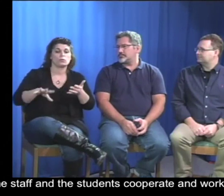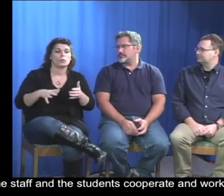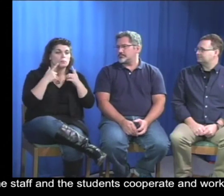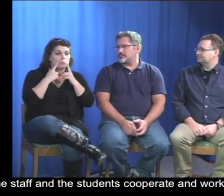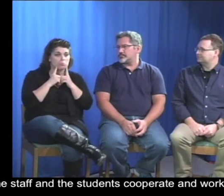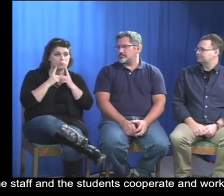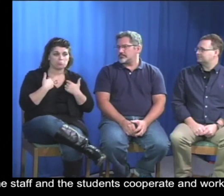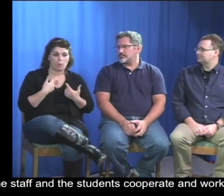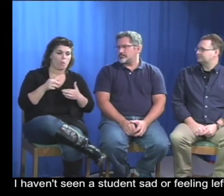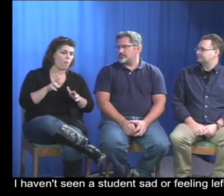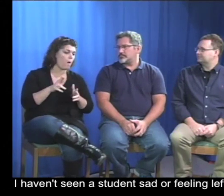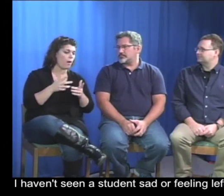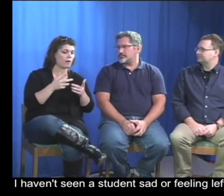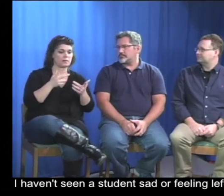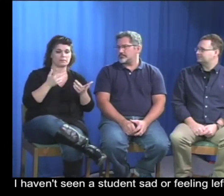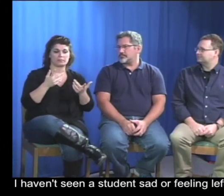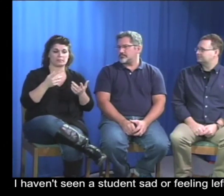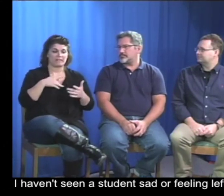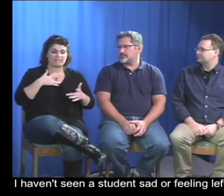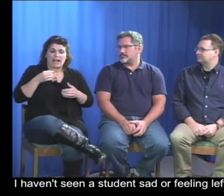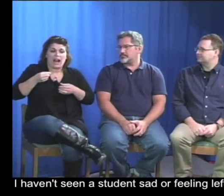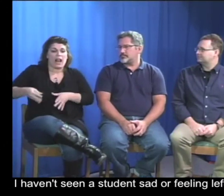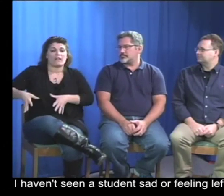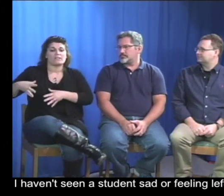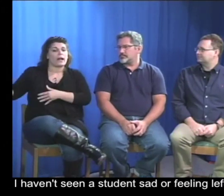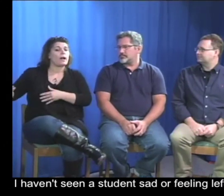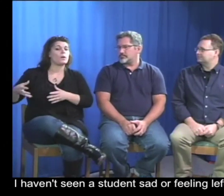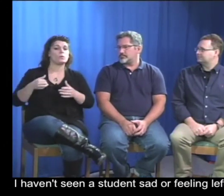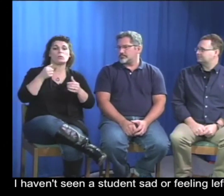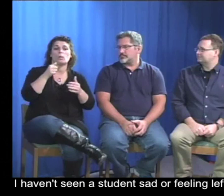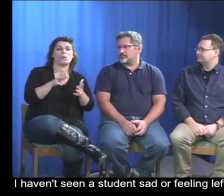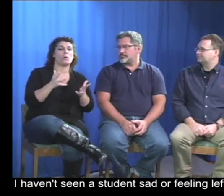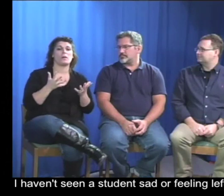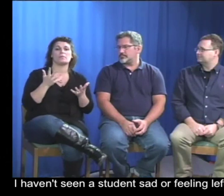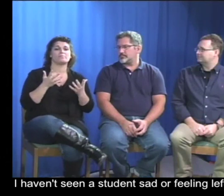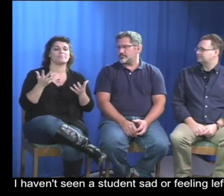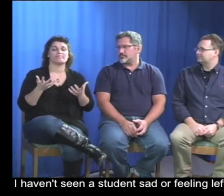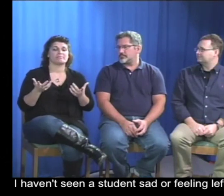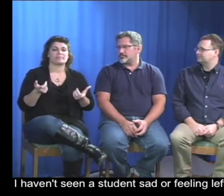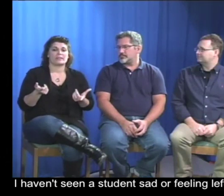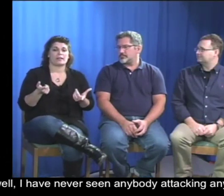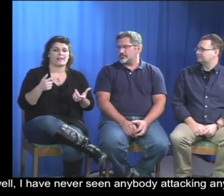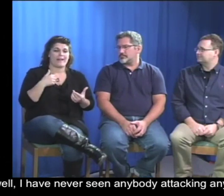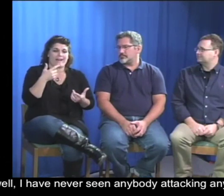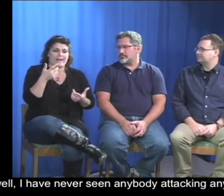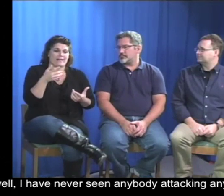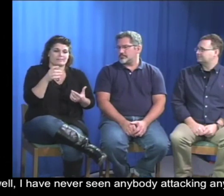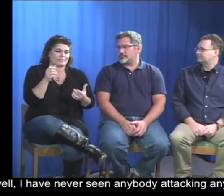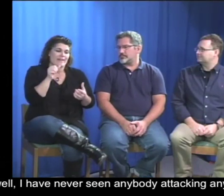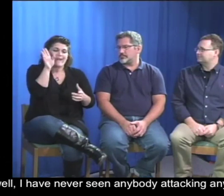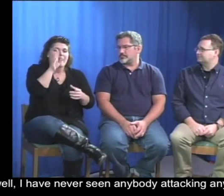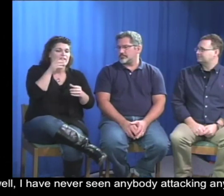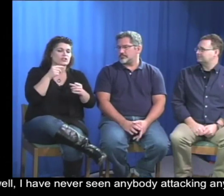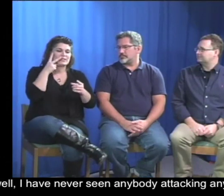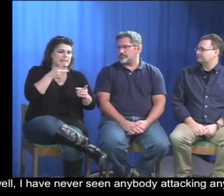I haven't seen a student sad or feeling left out or, well, I have